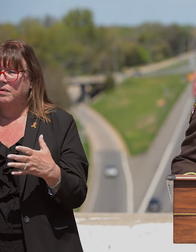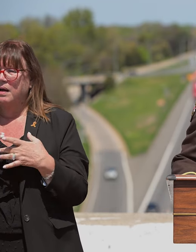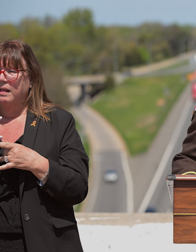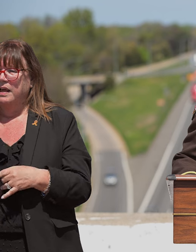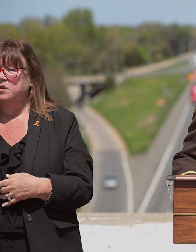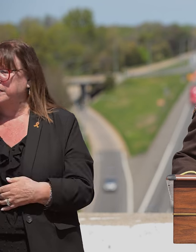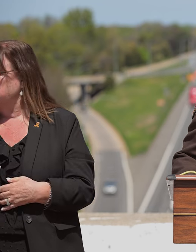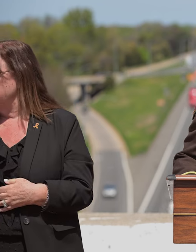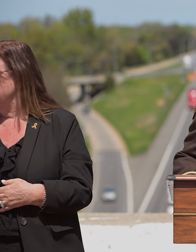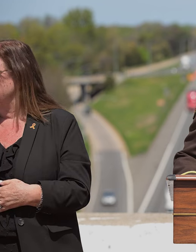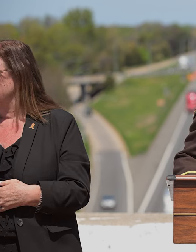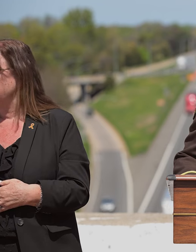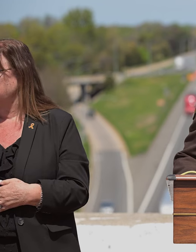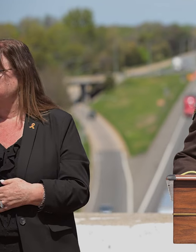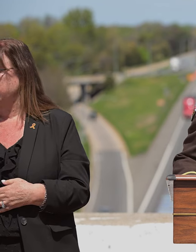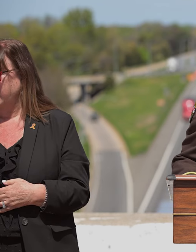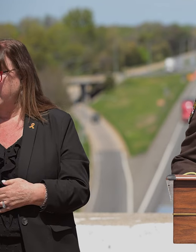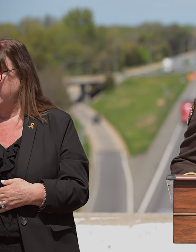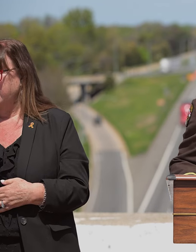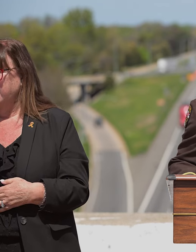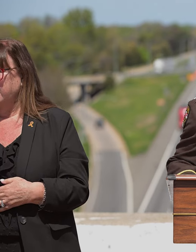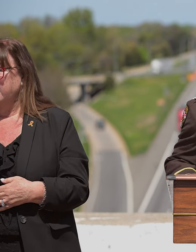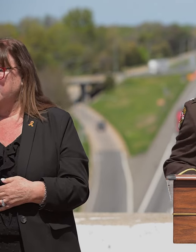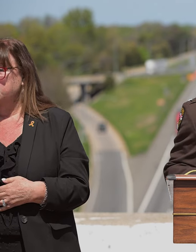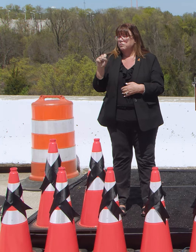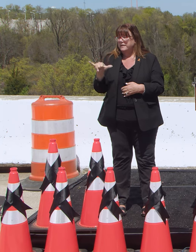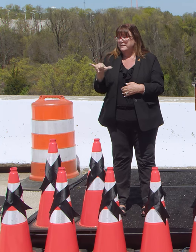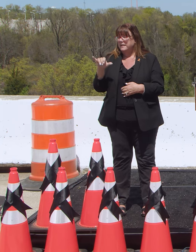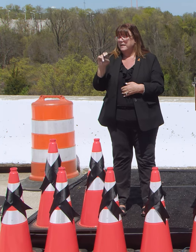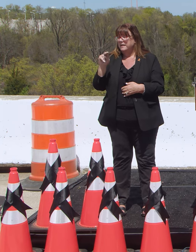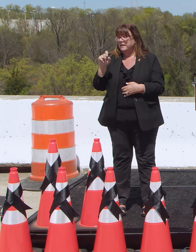like to introduce the Motor Vehicle Administrator, Chrissy Neiser.